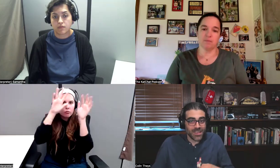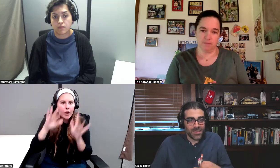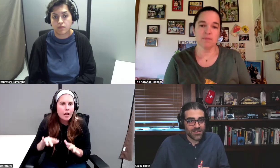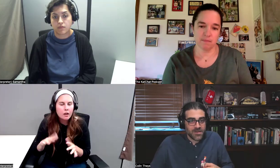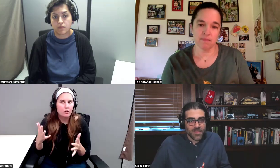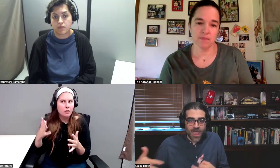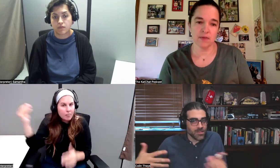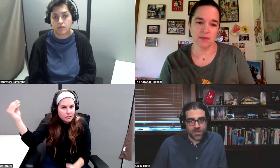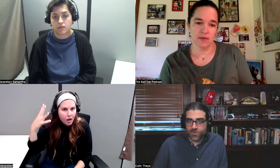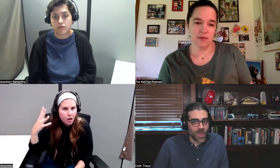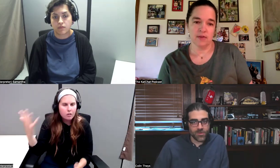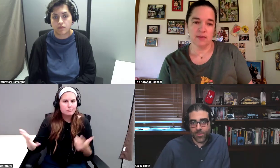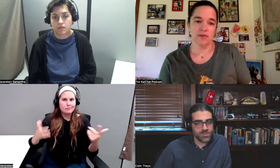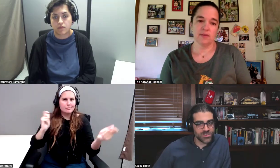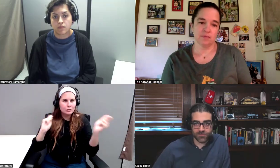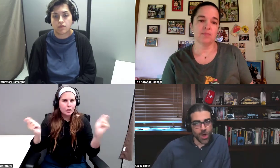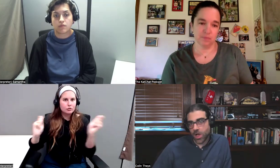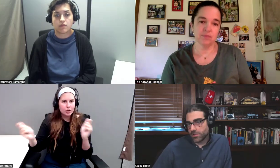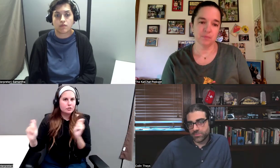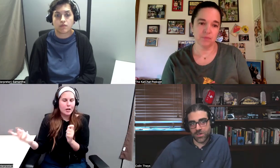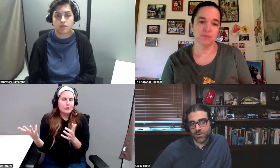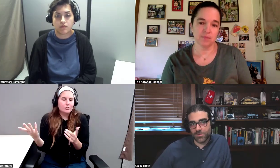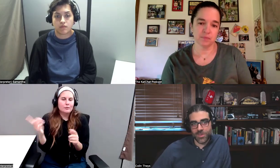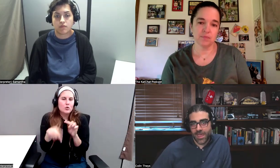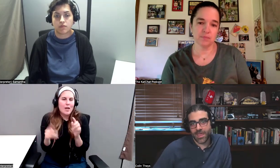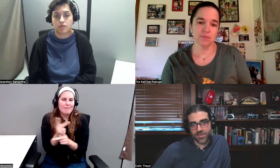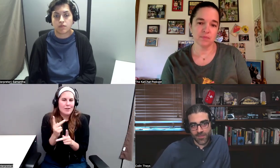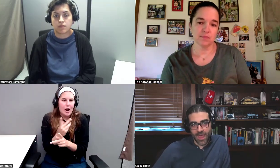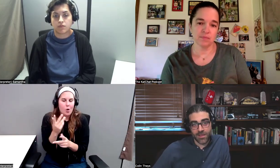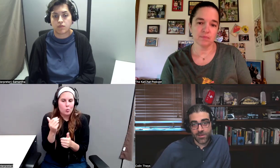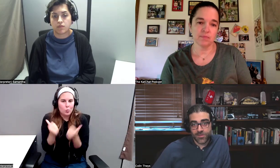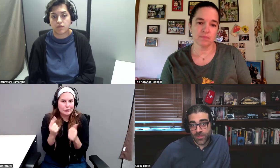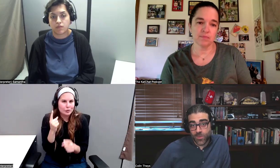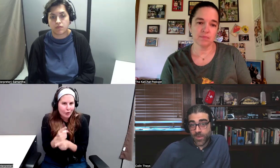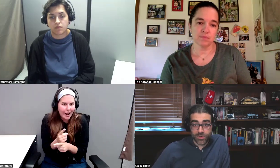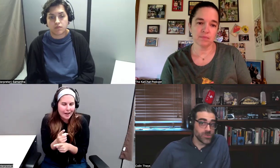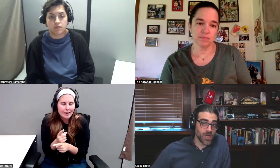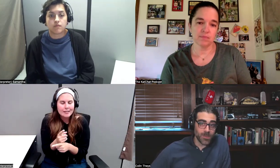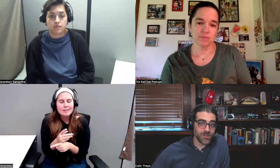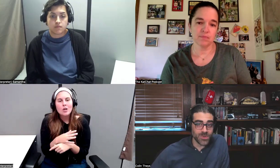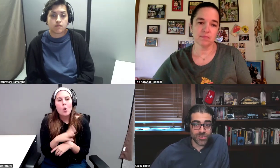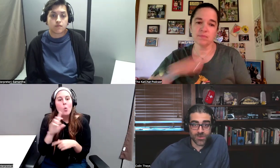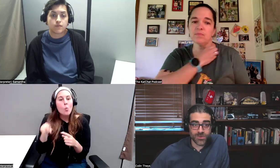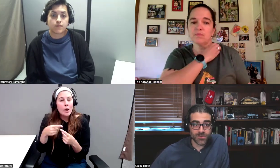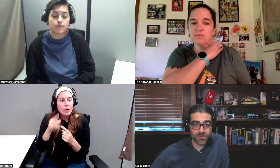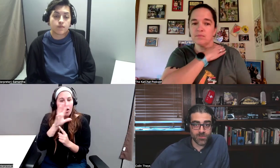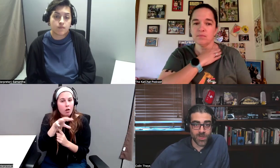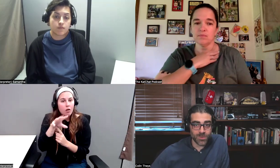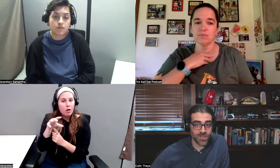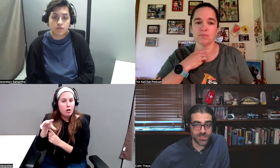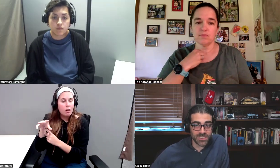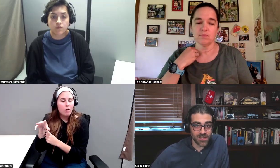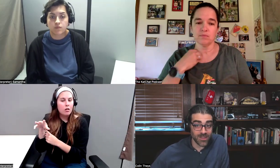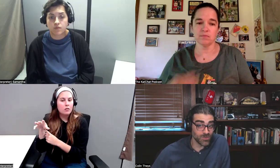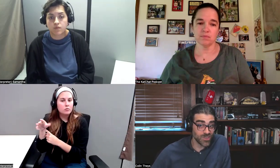then it's sunny, and like the weather report's just wrong. So you can't count on that. So like when we were shooting on Machu Picchu, we